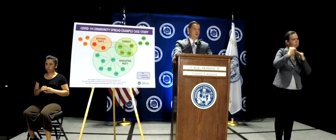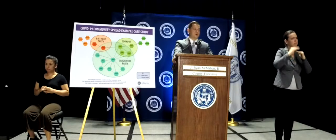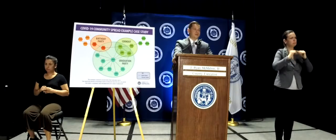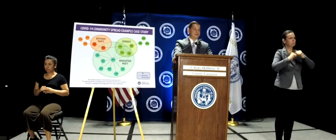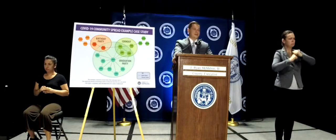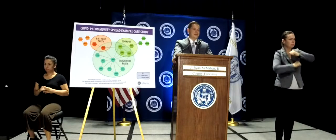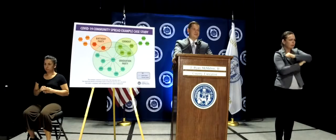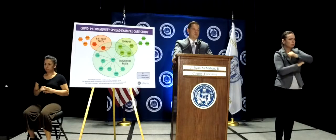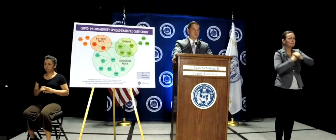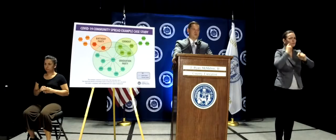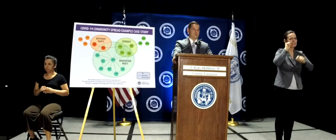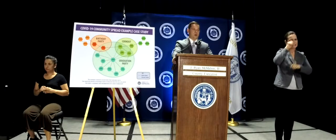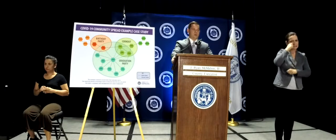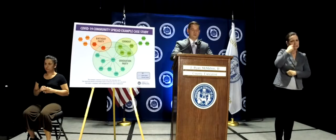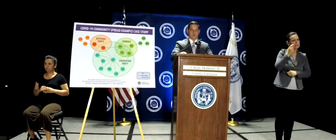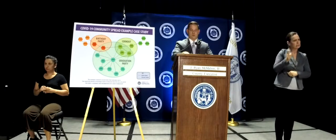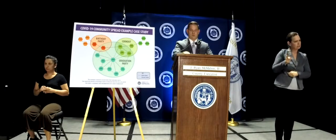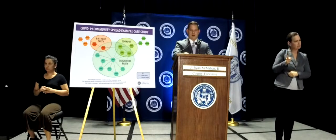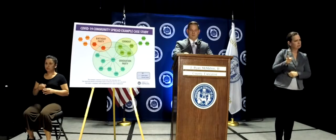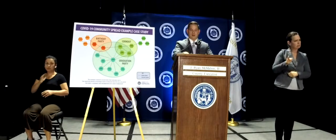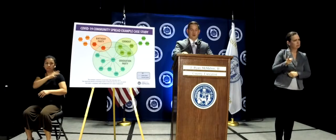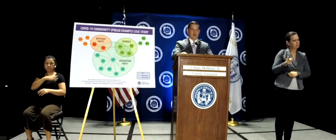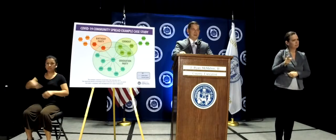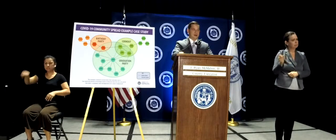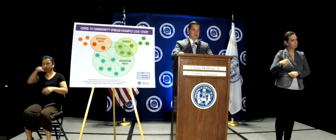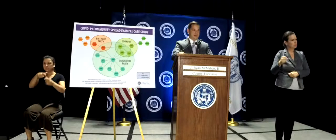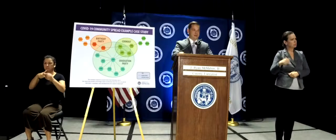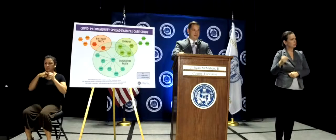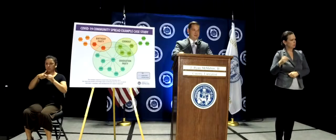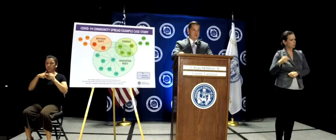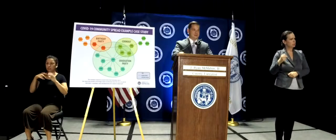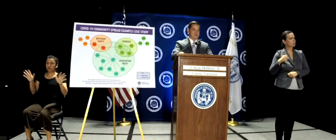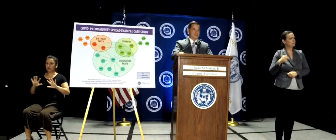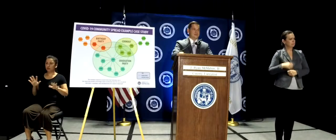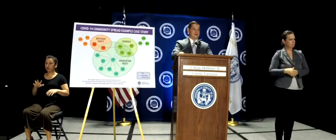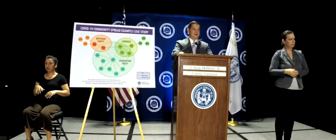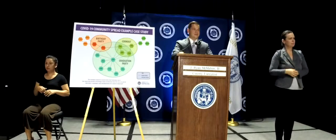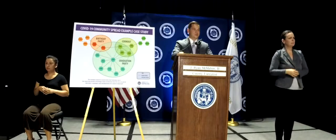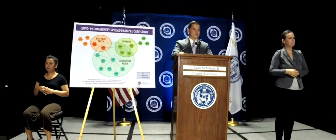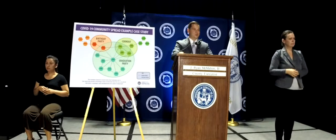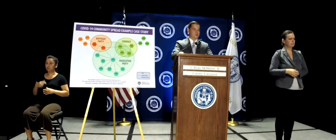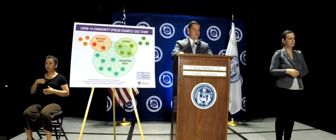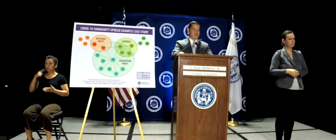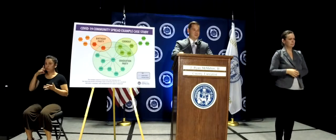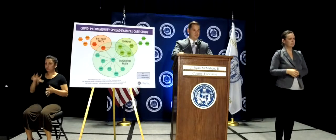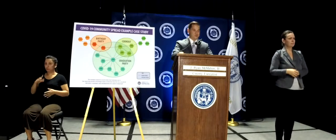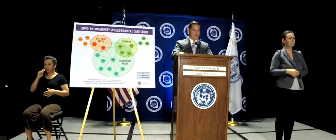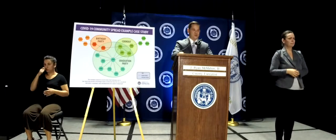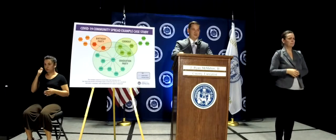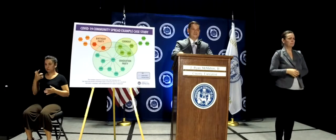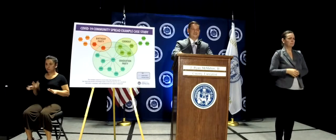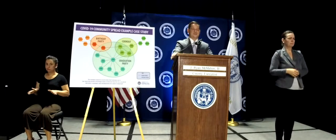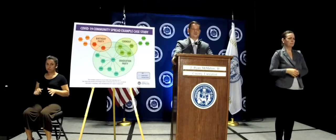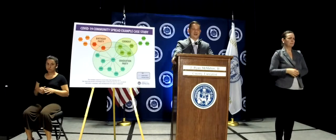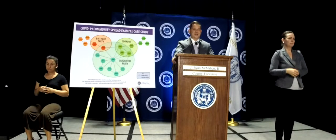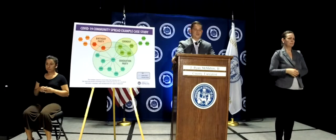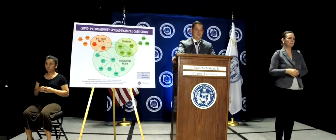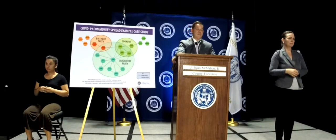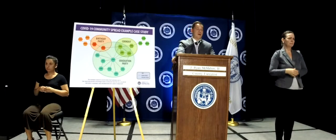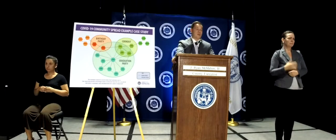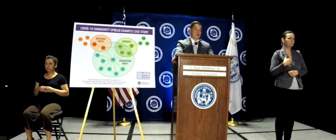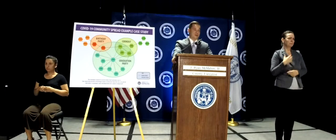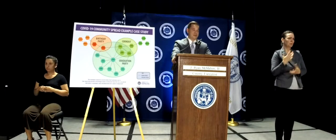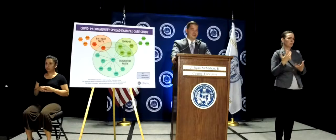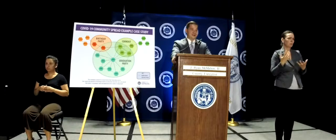moving forward. For the public, to reminder, my daughter Madeline had a test. She had a procedure and she was negative,